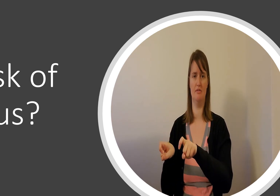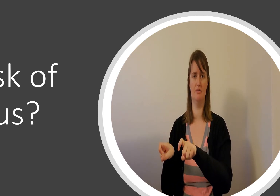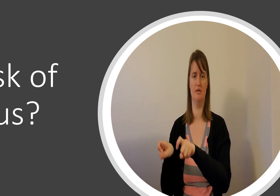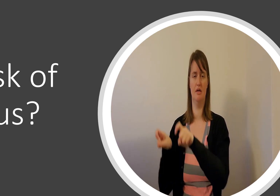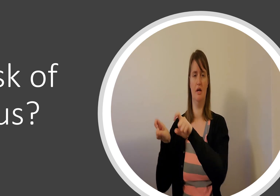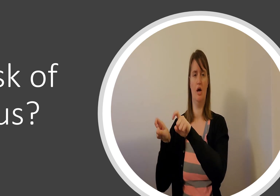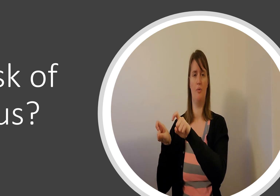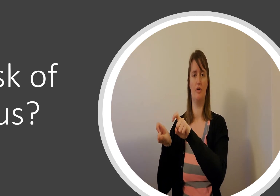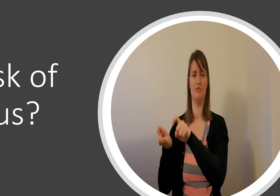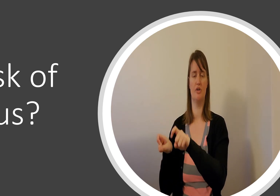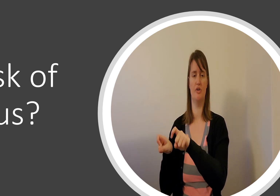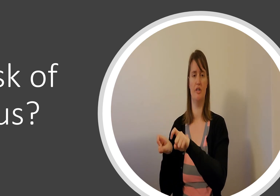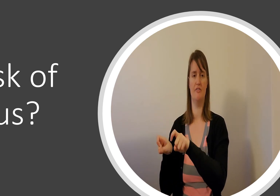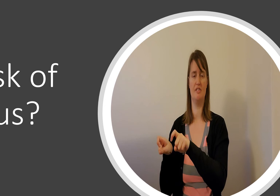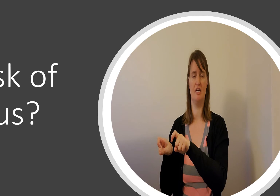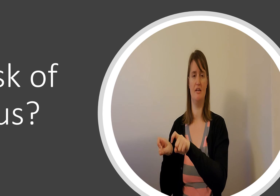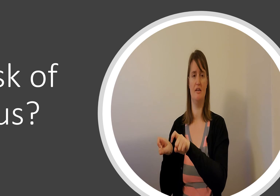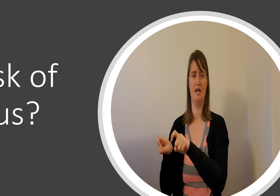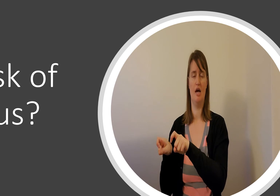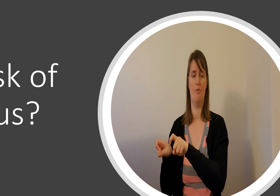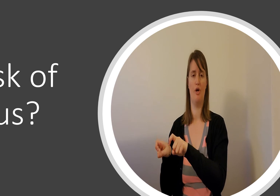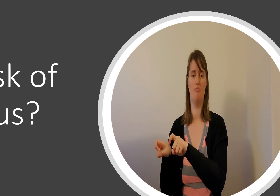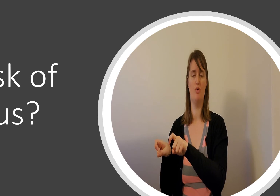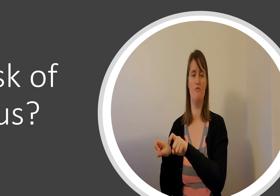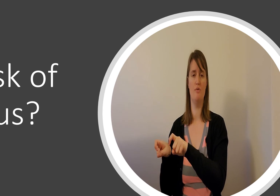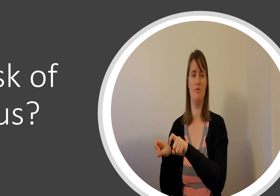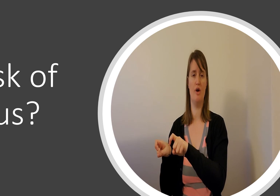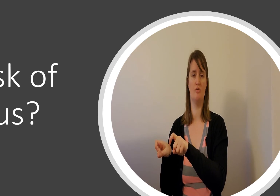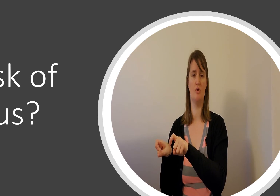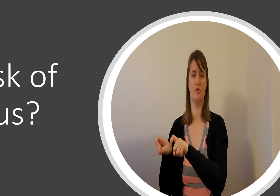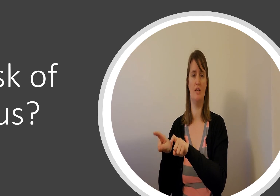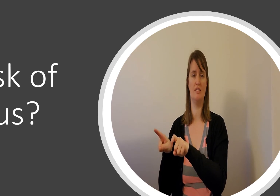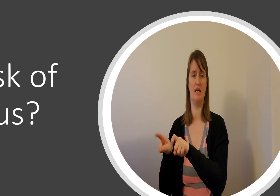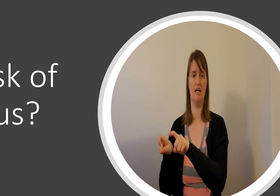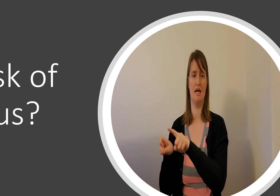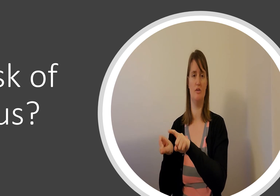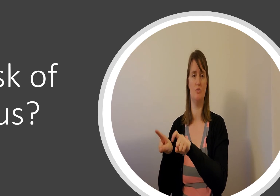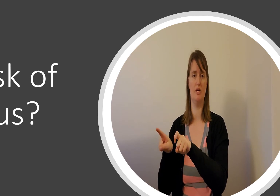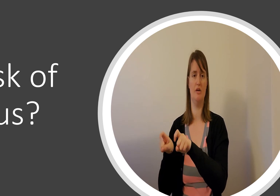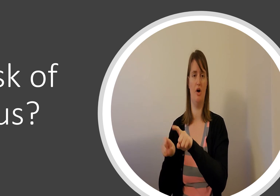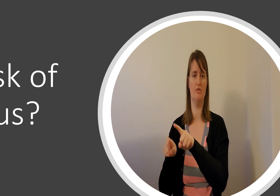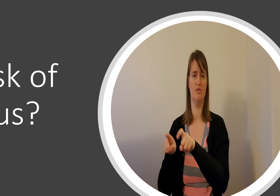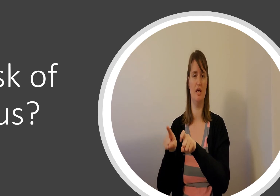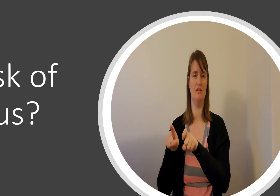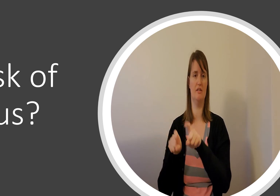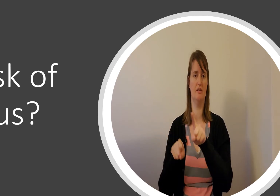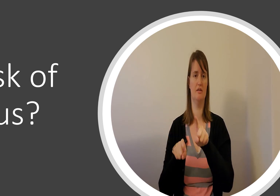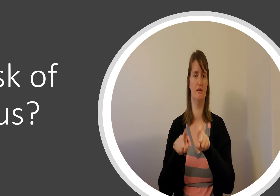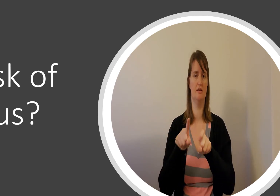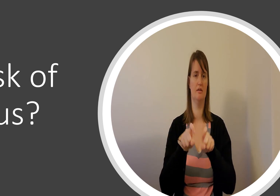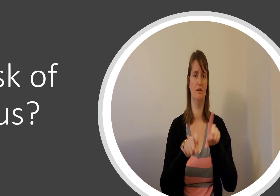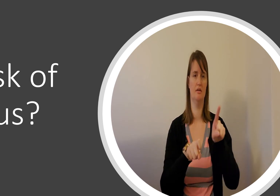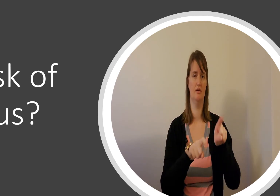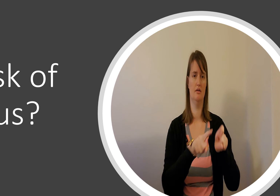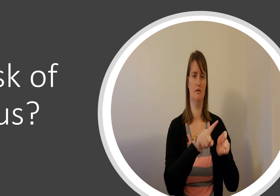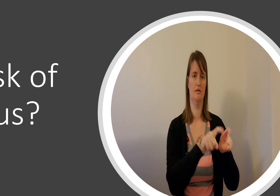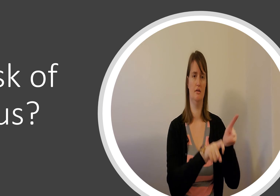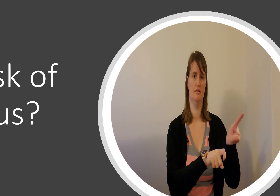down, and we're going to start on our left side, and we're going to move them around to our right side as we alternate